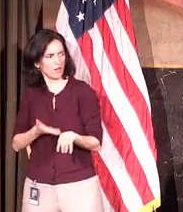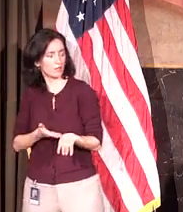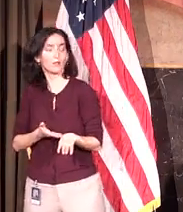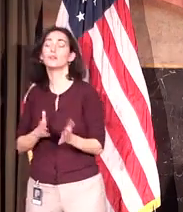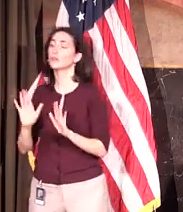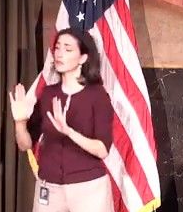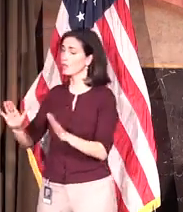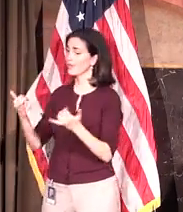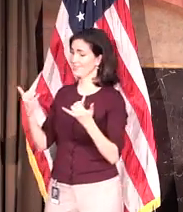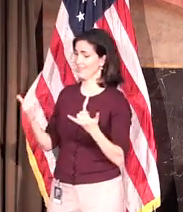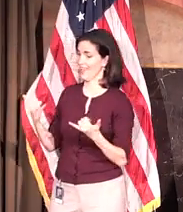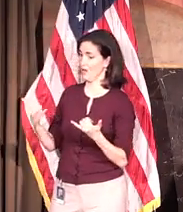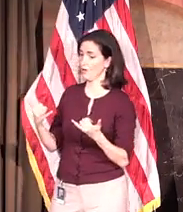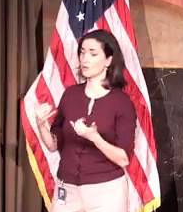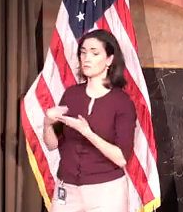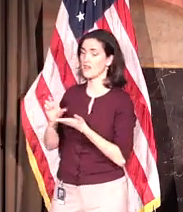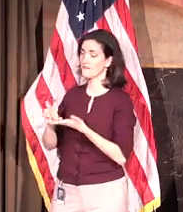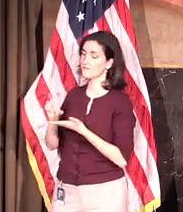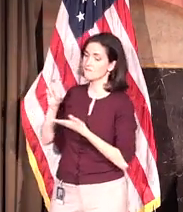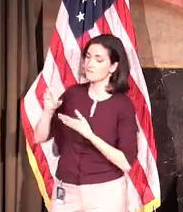in Louisiana around